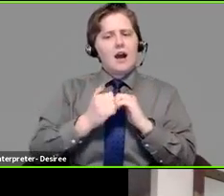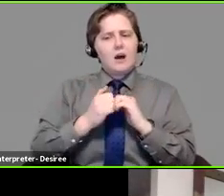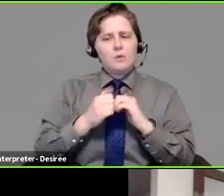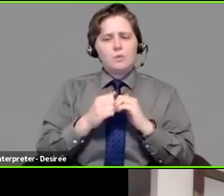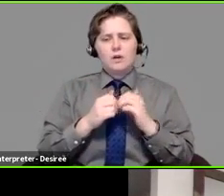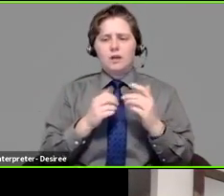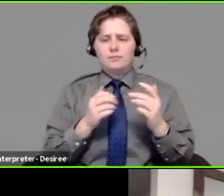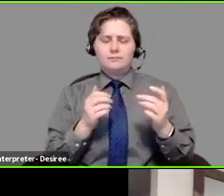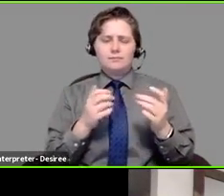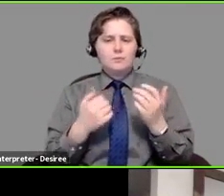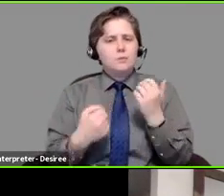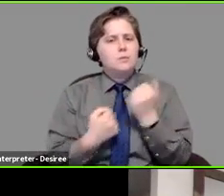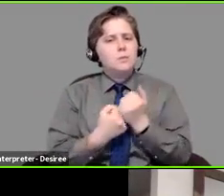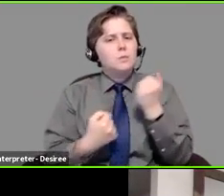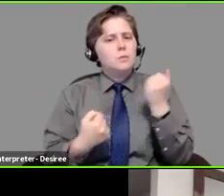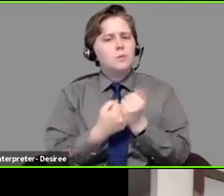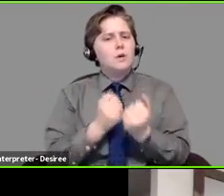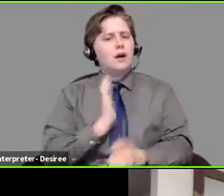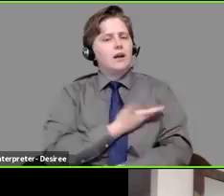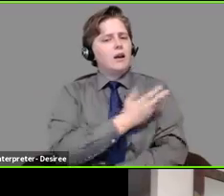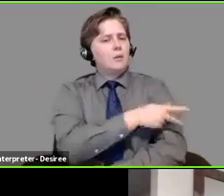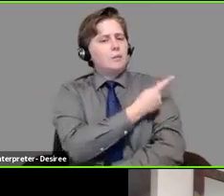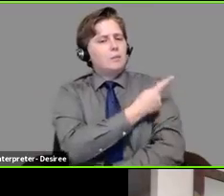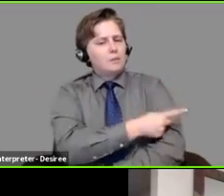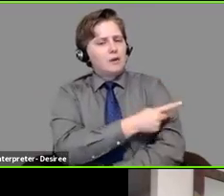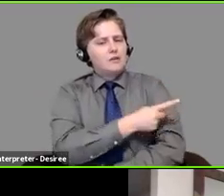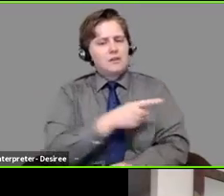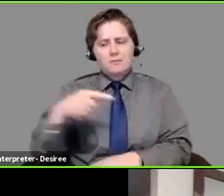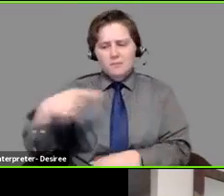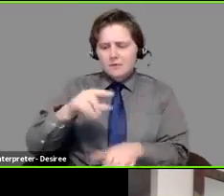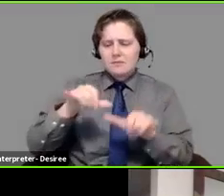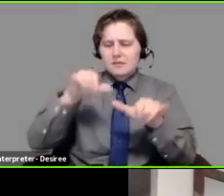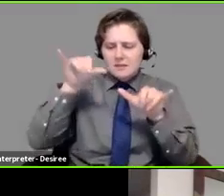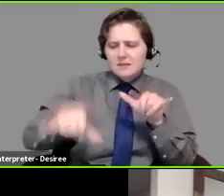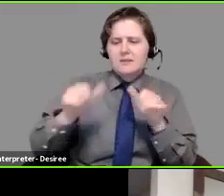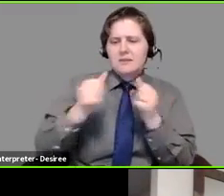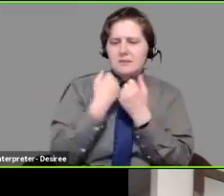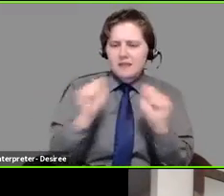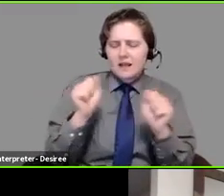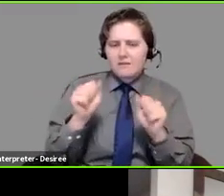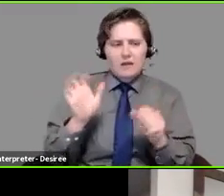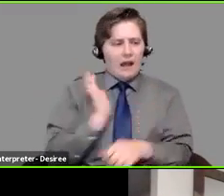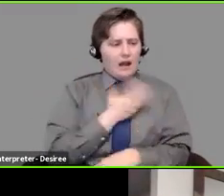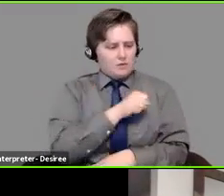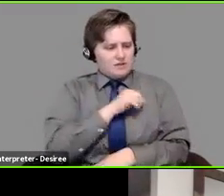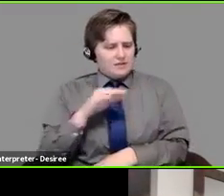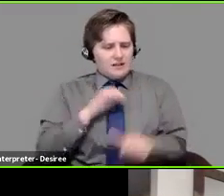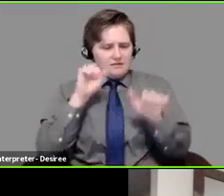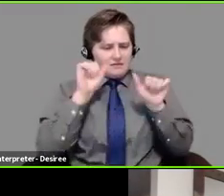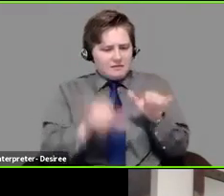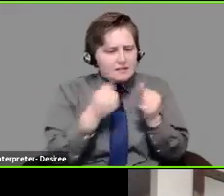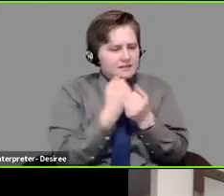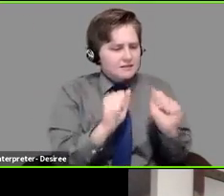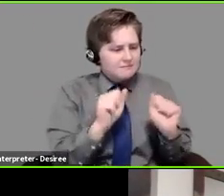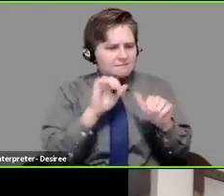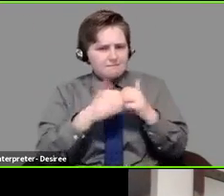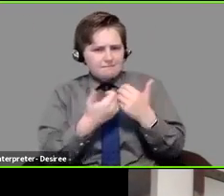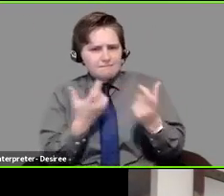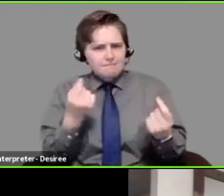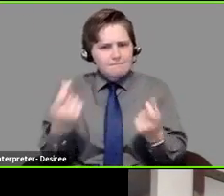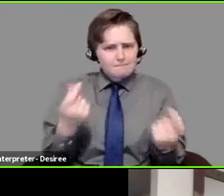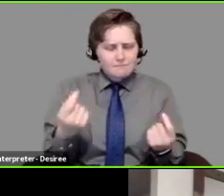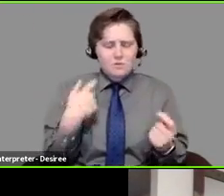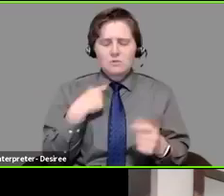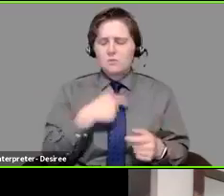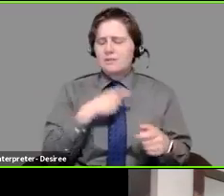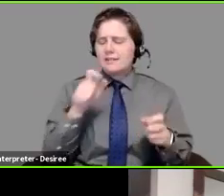to support our patients and keep them safe, as well as our staff. So we had to figure out a new